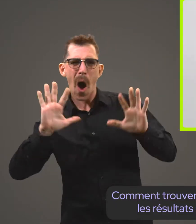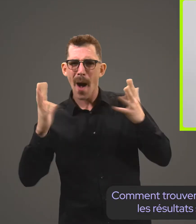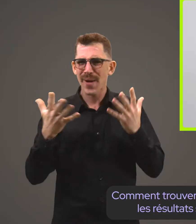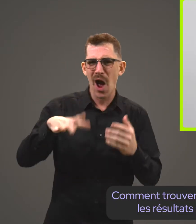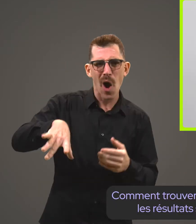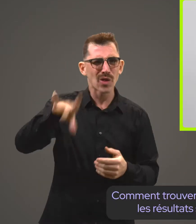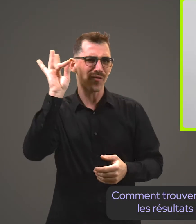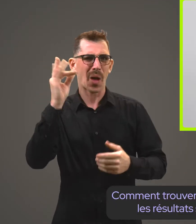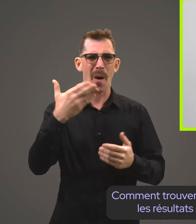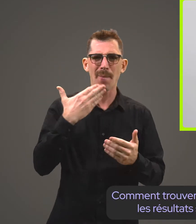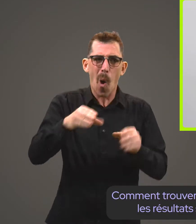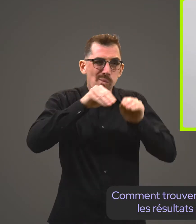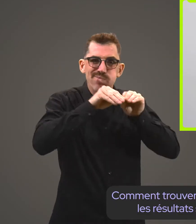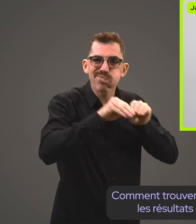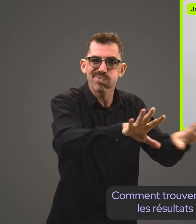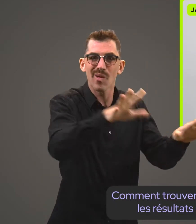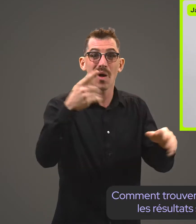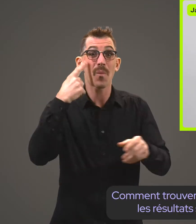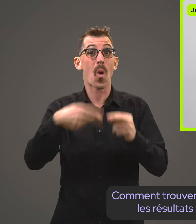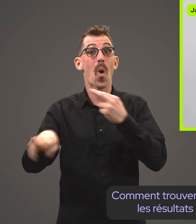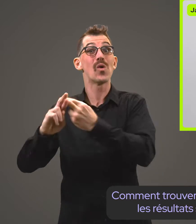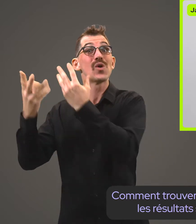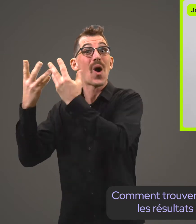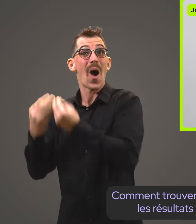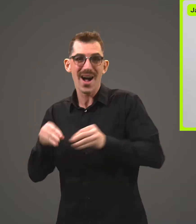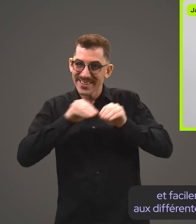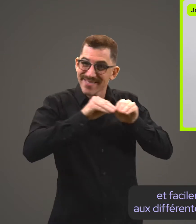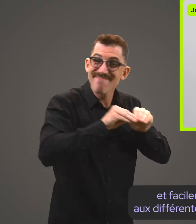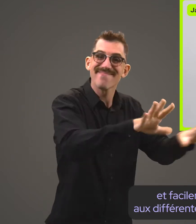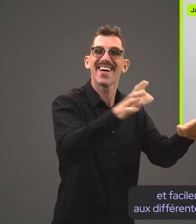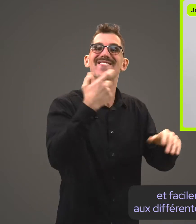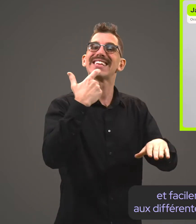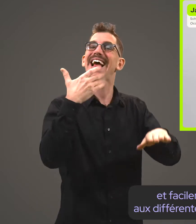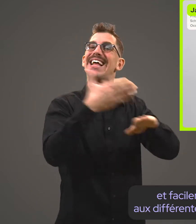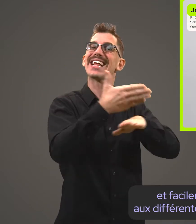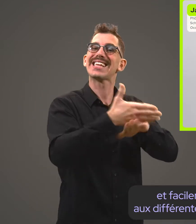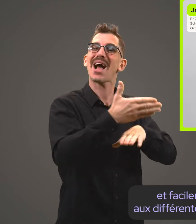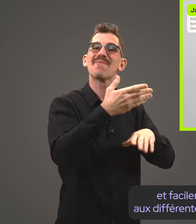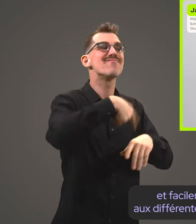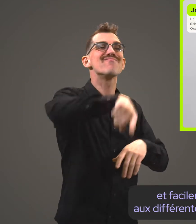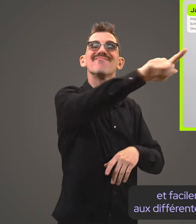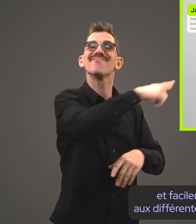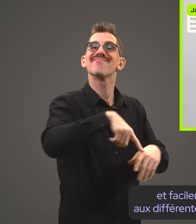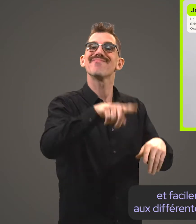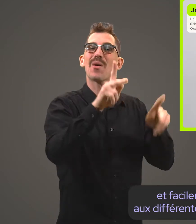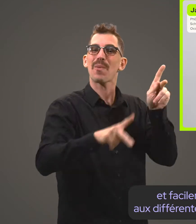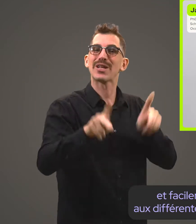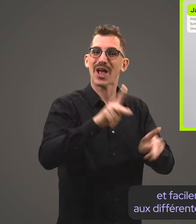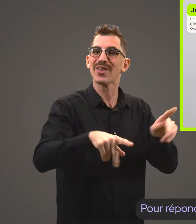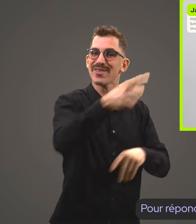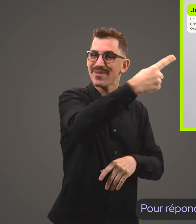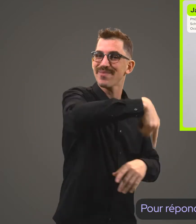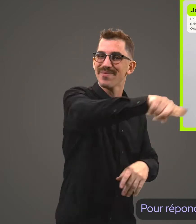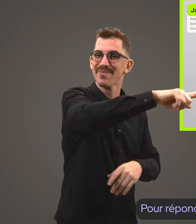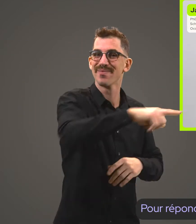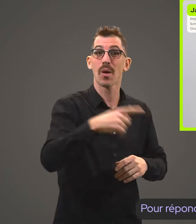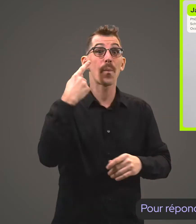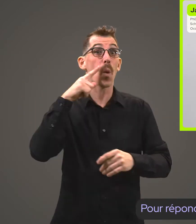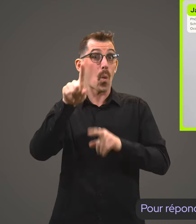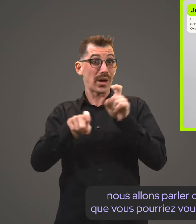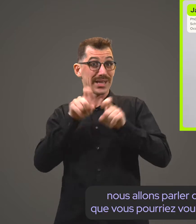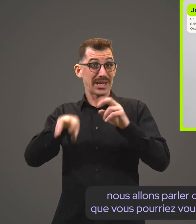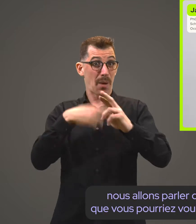How do we find the right media to ensure that the results are communicated and easily accessible to different stakeholders? To answer